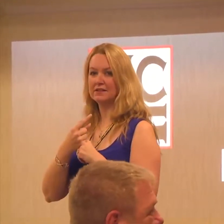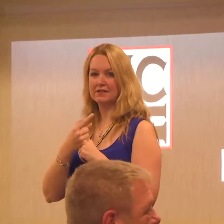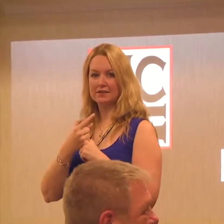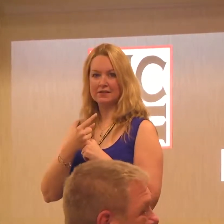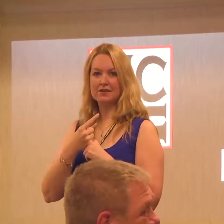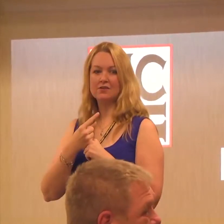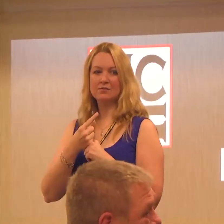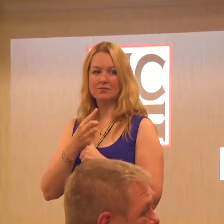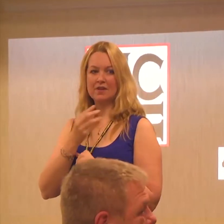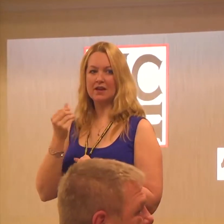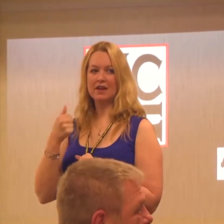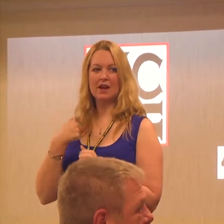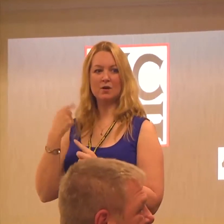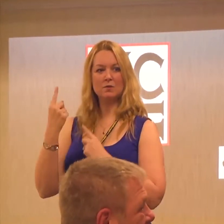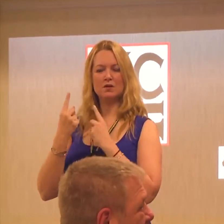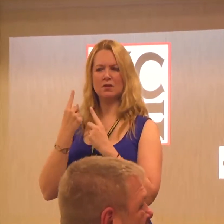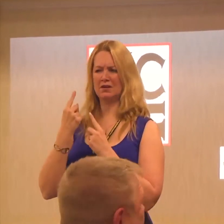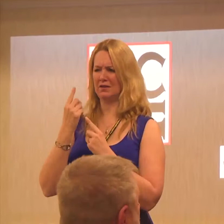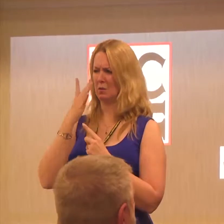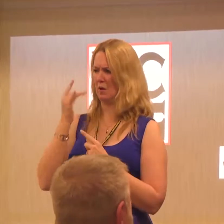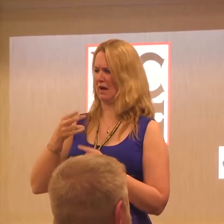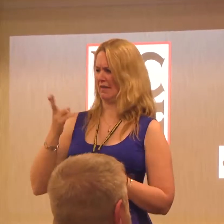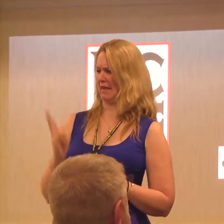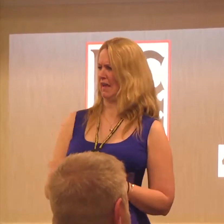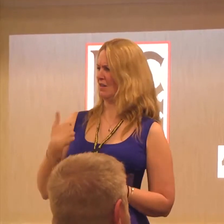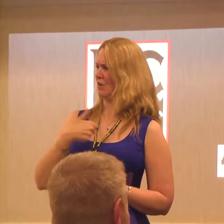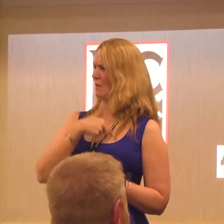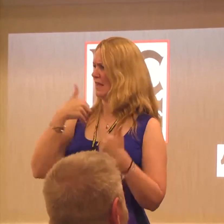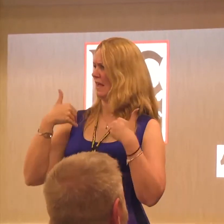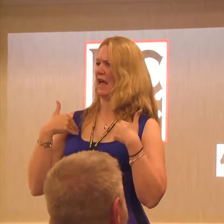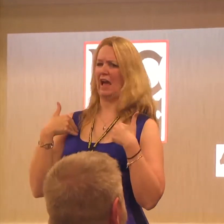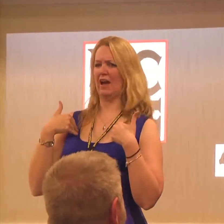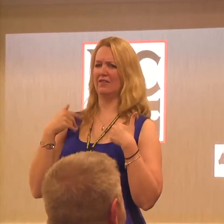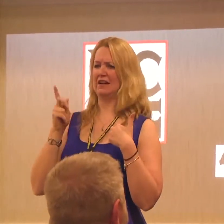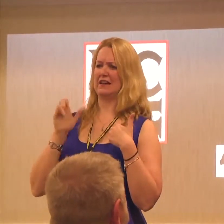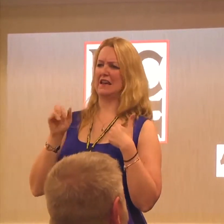I often wonder why in the hell we give keynote addresses.